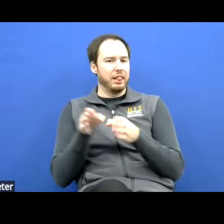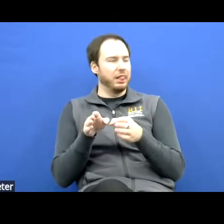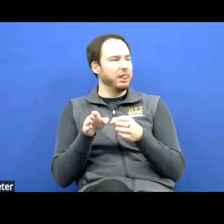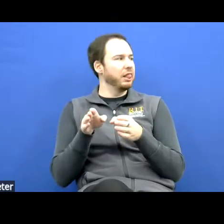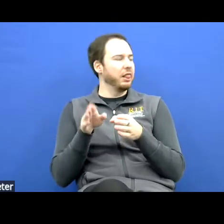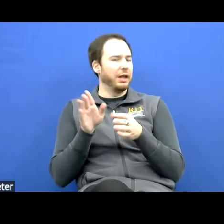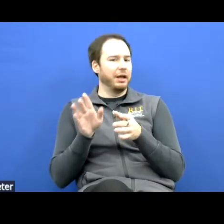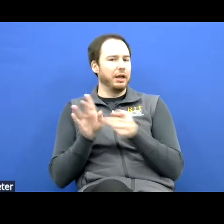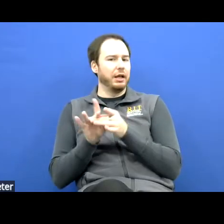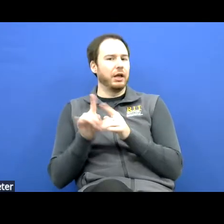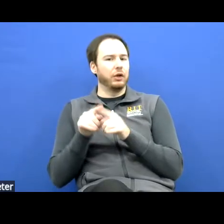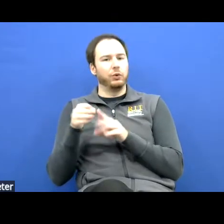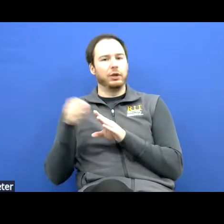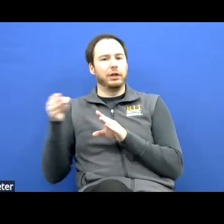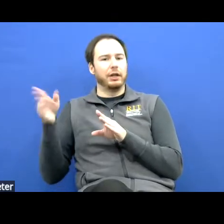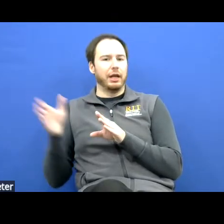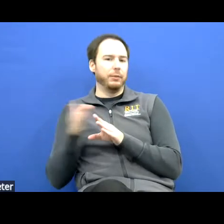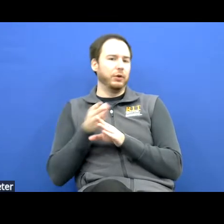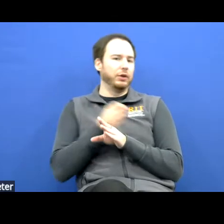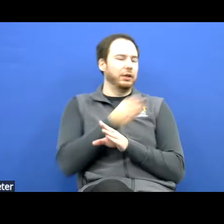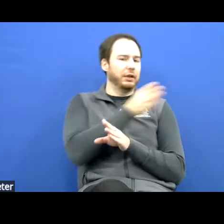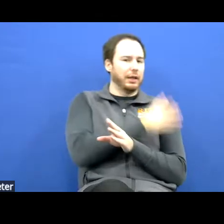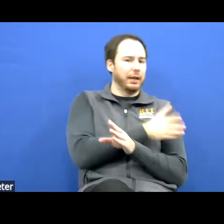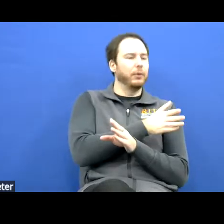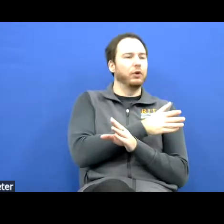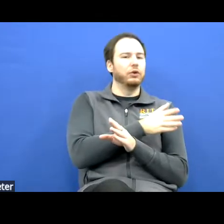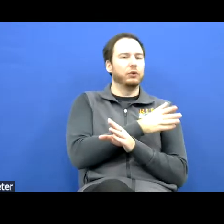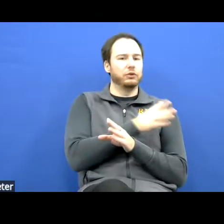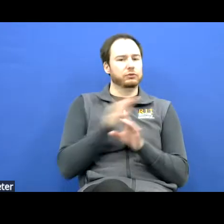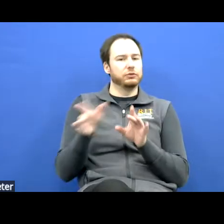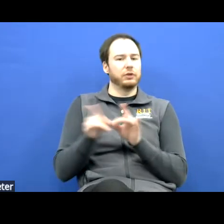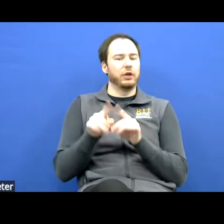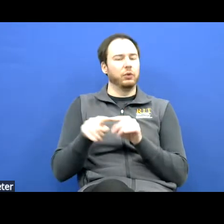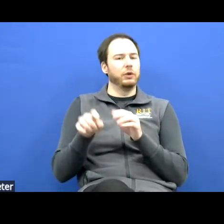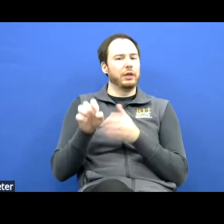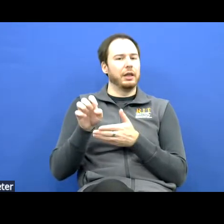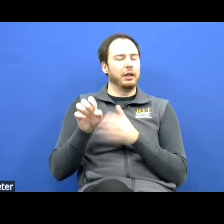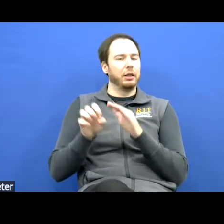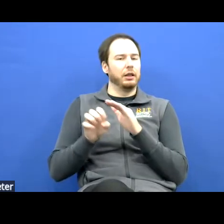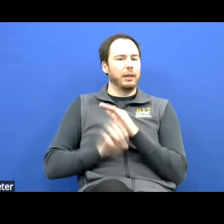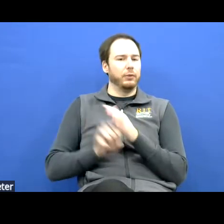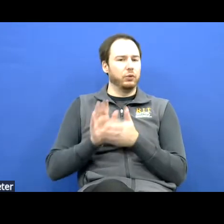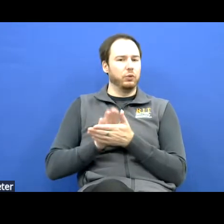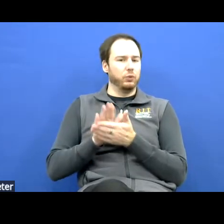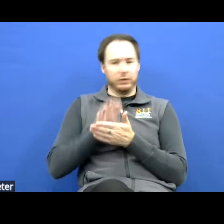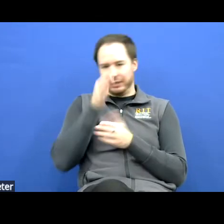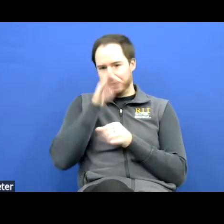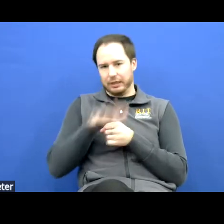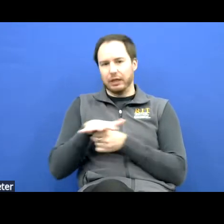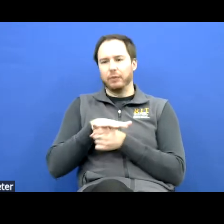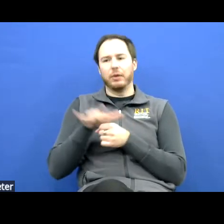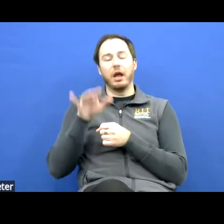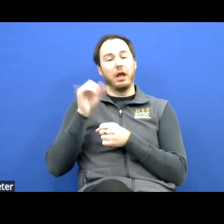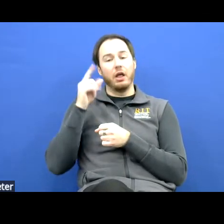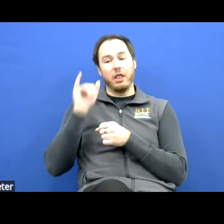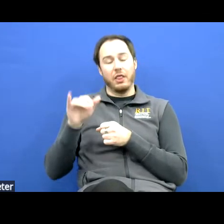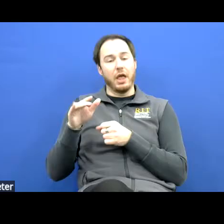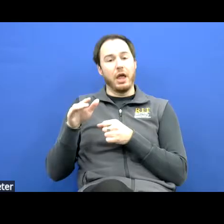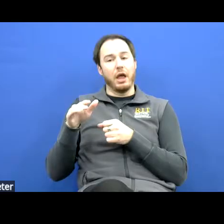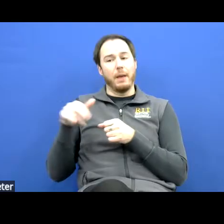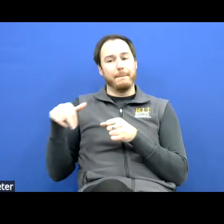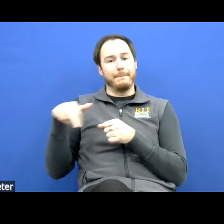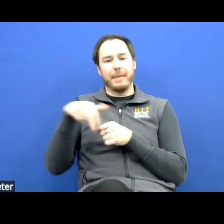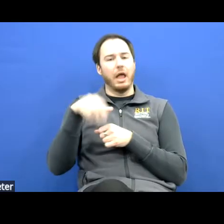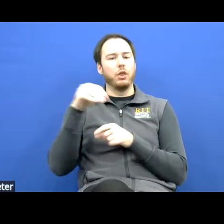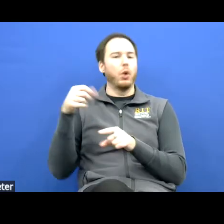that connect the neighborhoods to the elementary school nearby. And none of those paths are impacted by this. So, I mean,